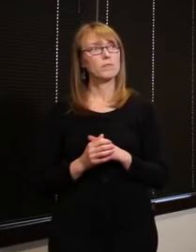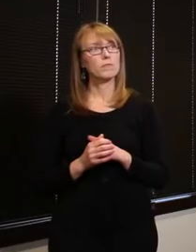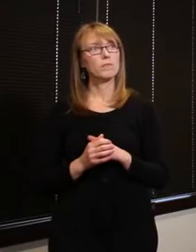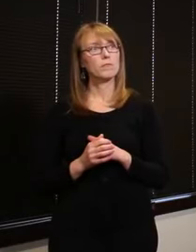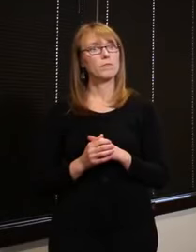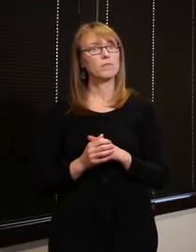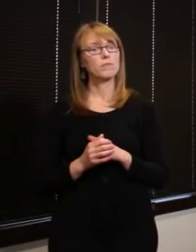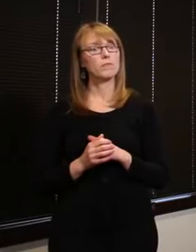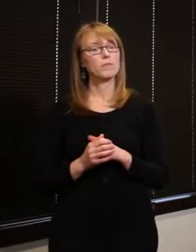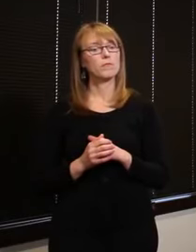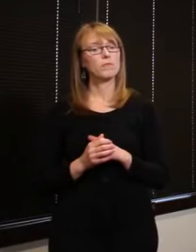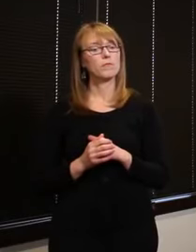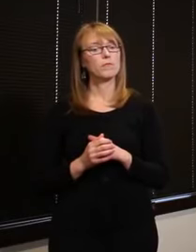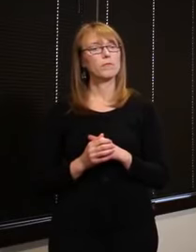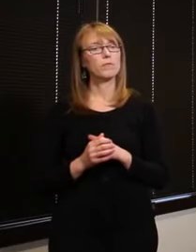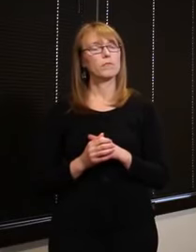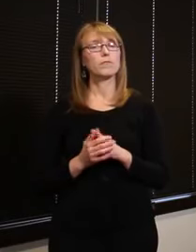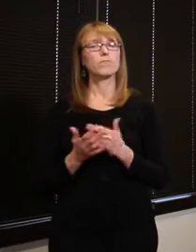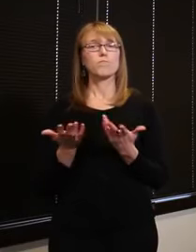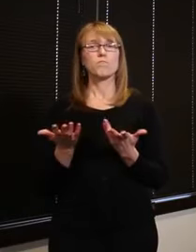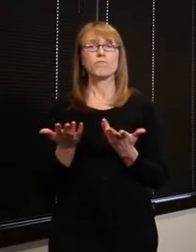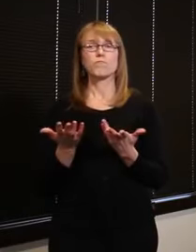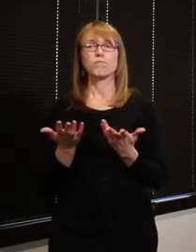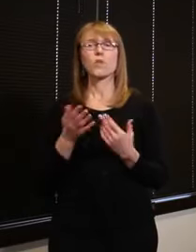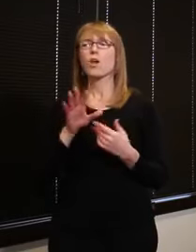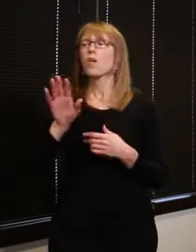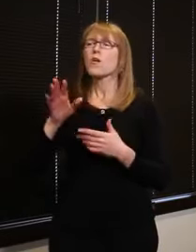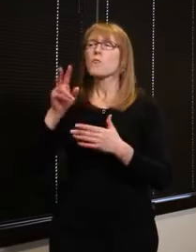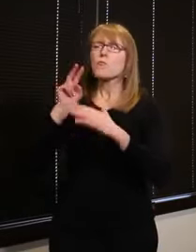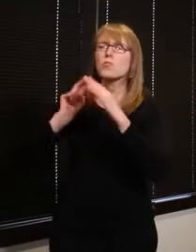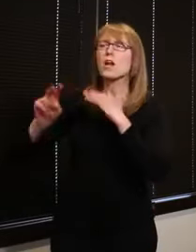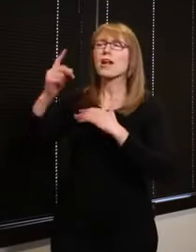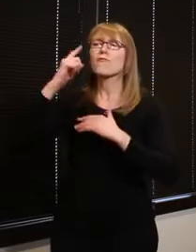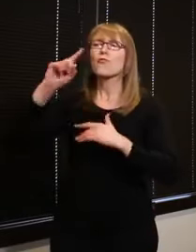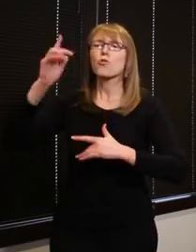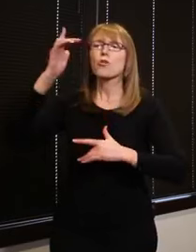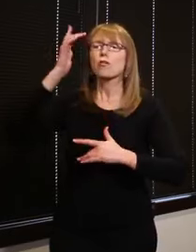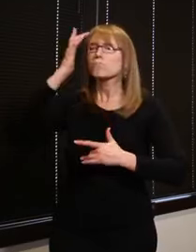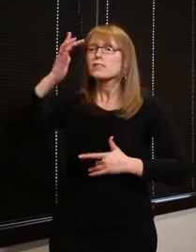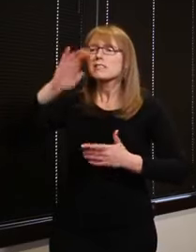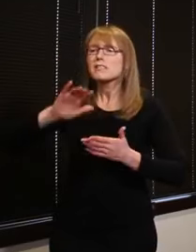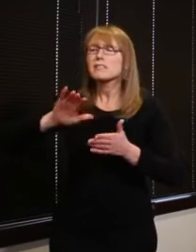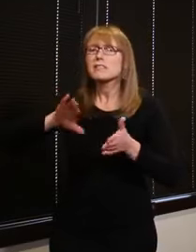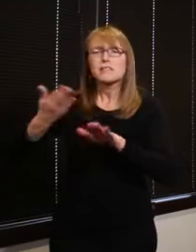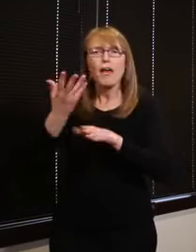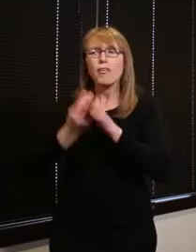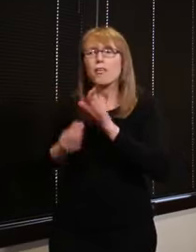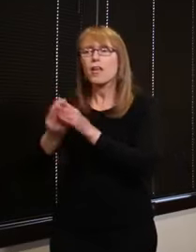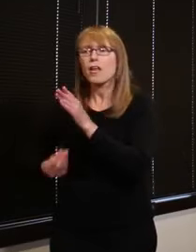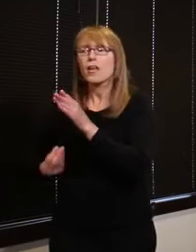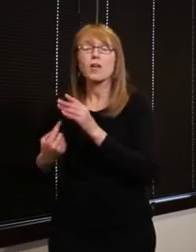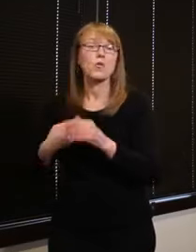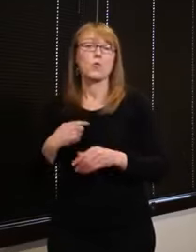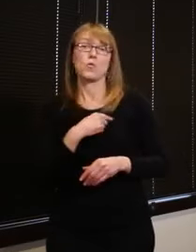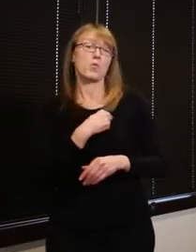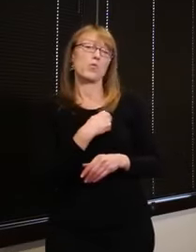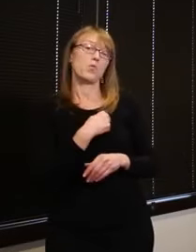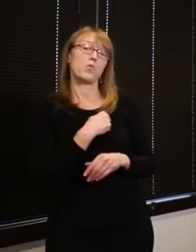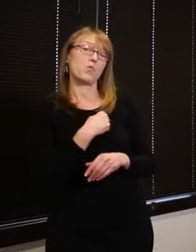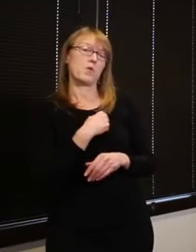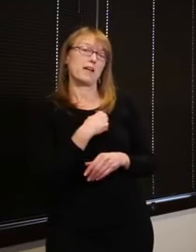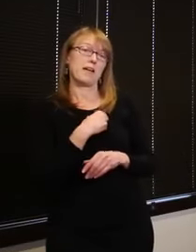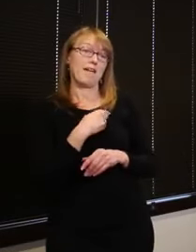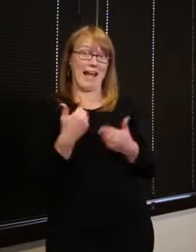infections? So we don't have projections for deaths. And I think I showed the projected